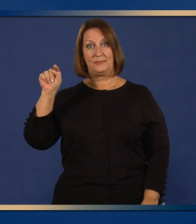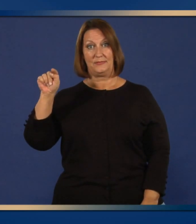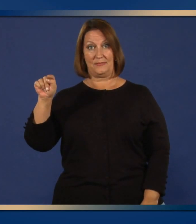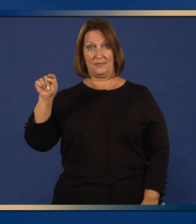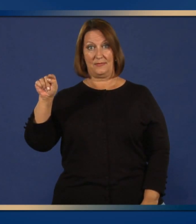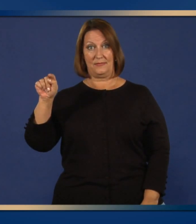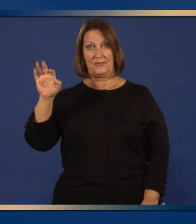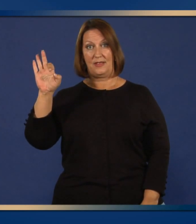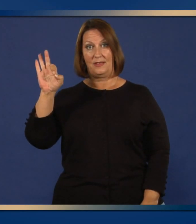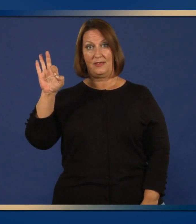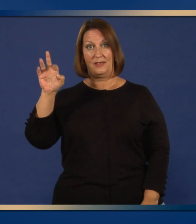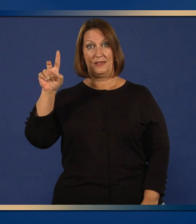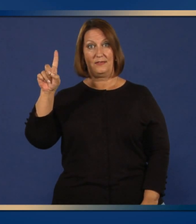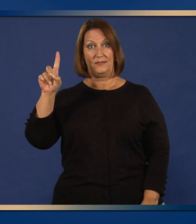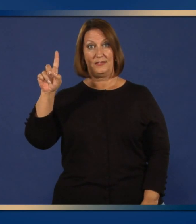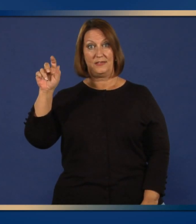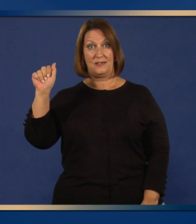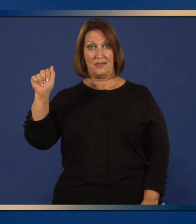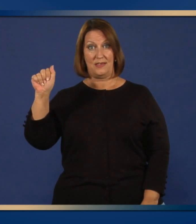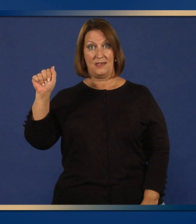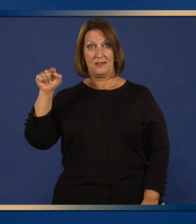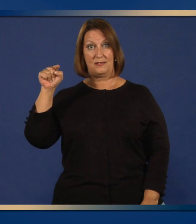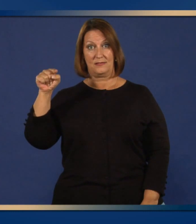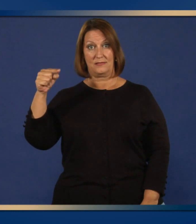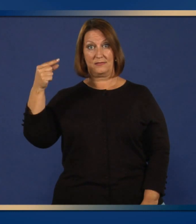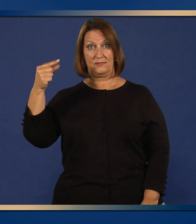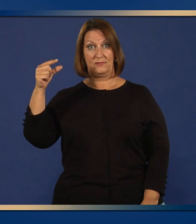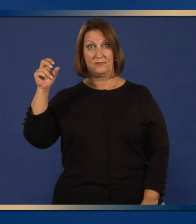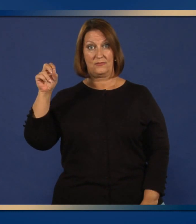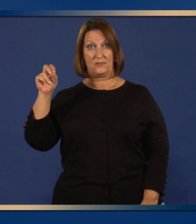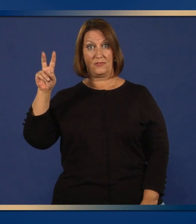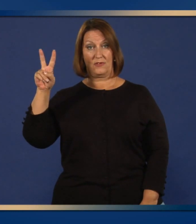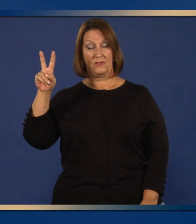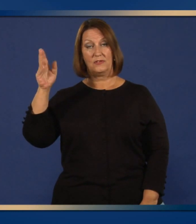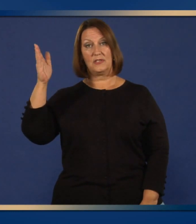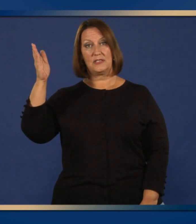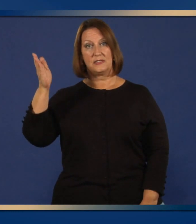can be found on